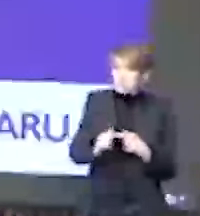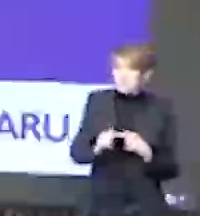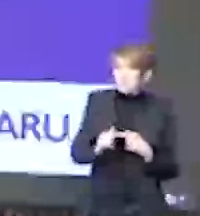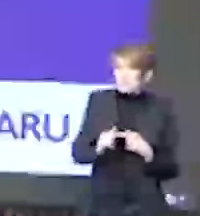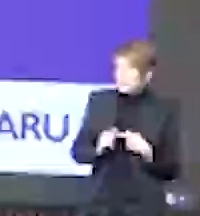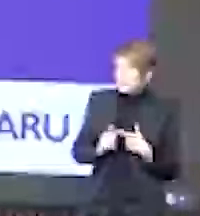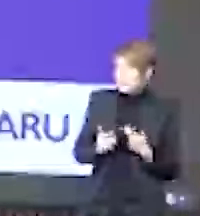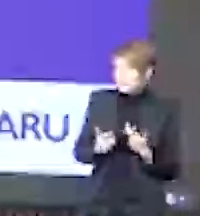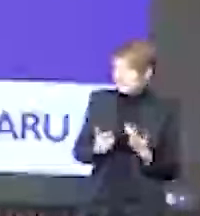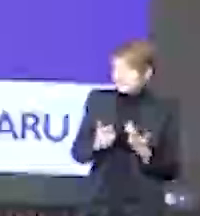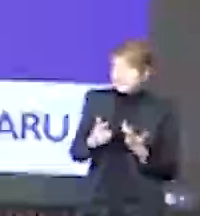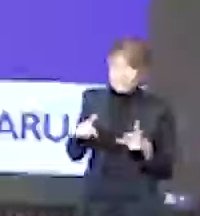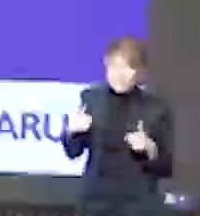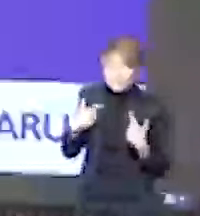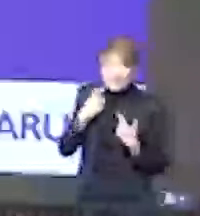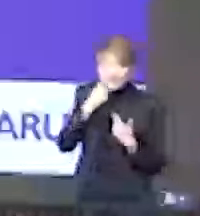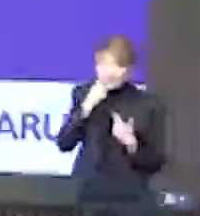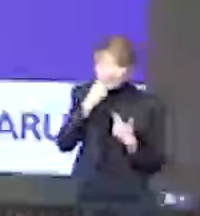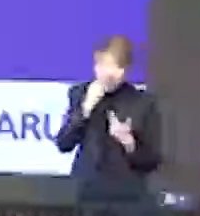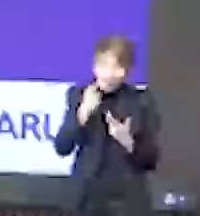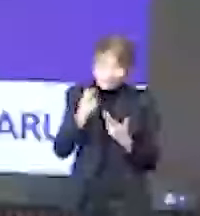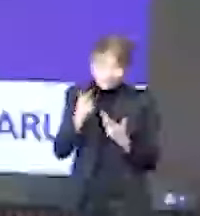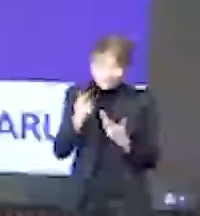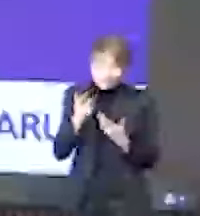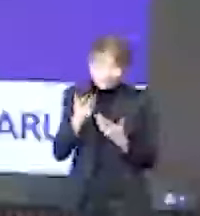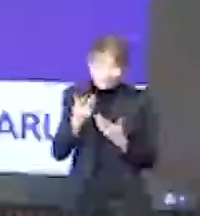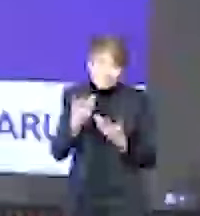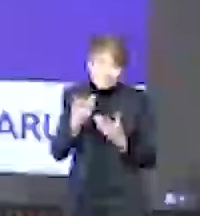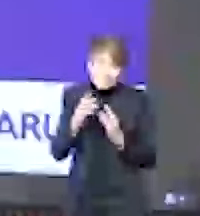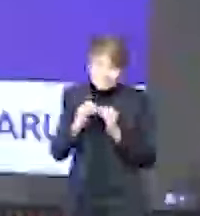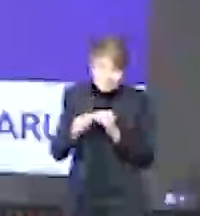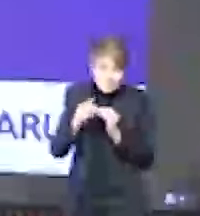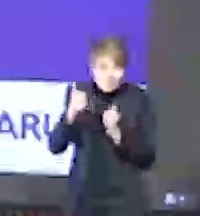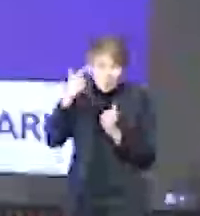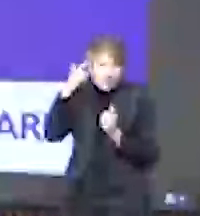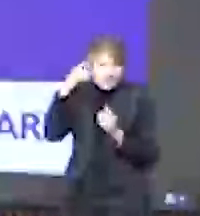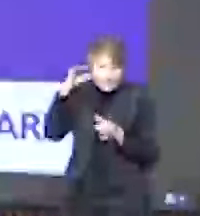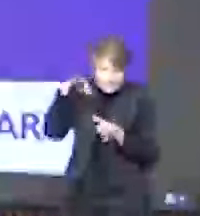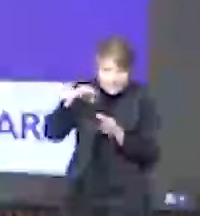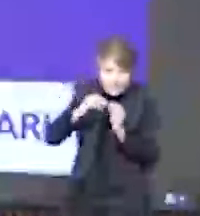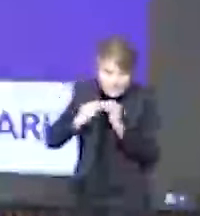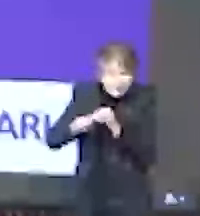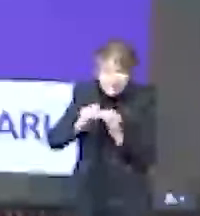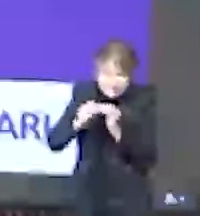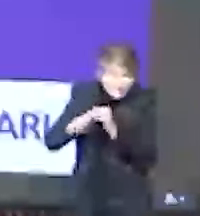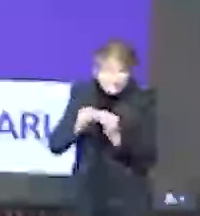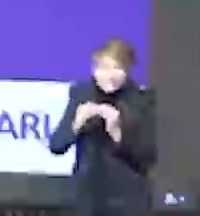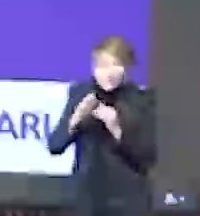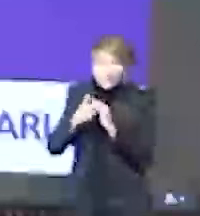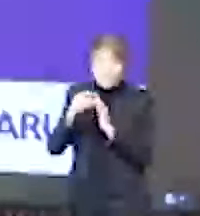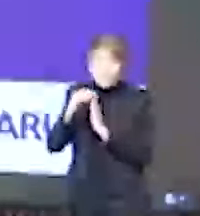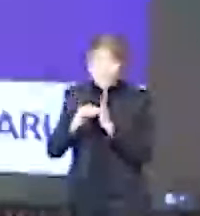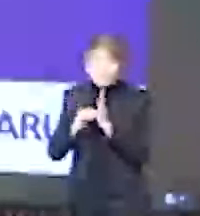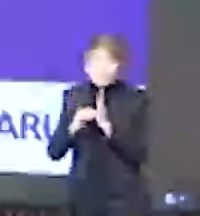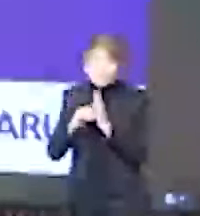where we can submit good ideas for policy